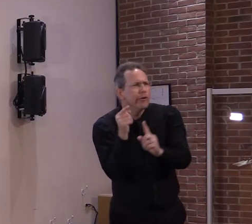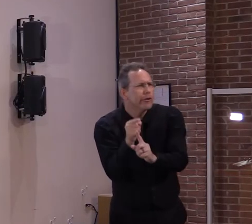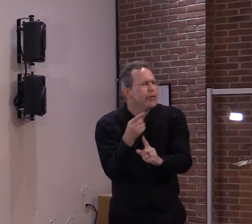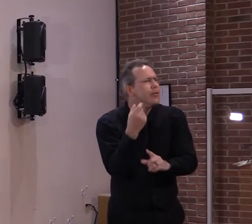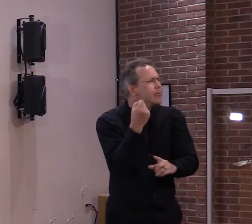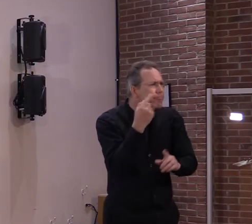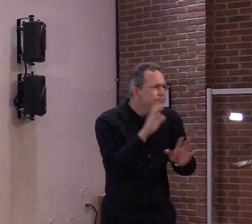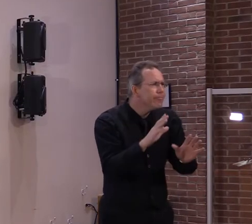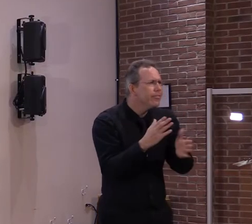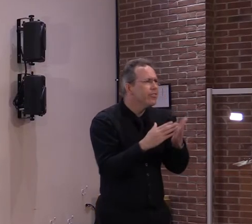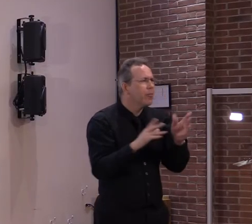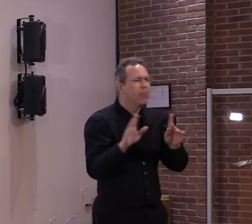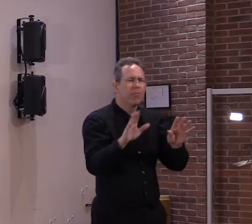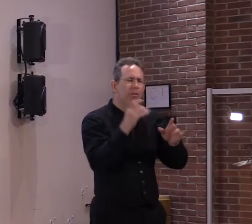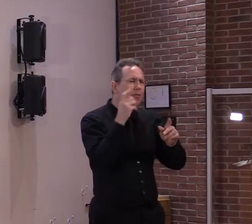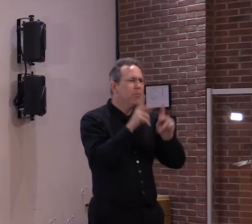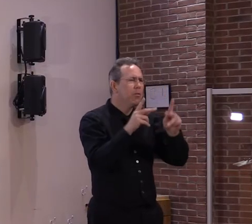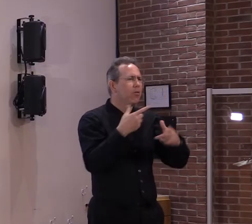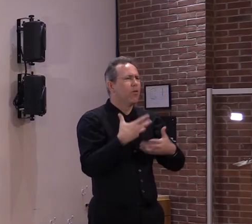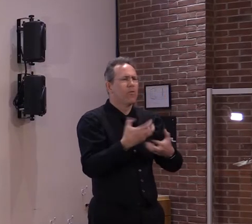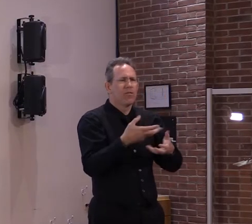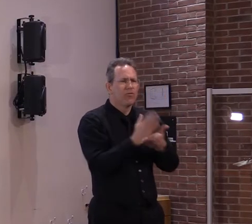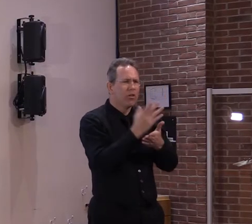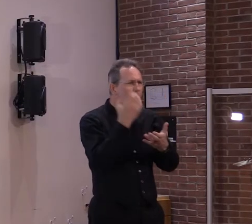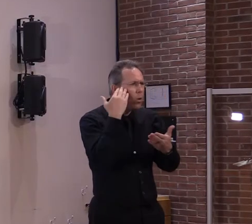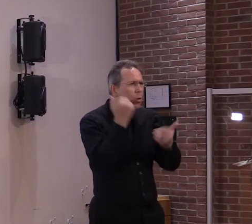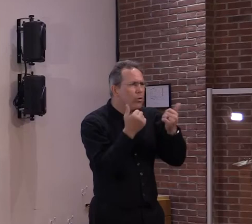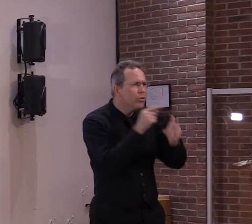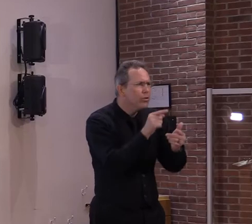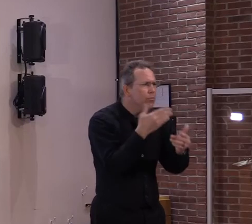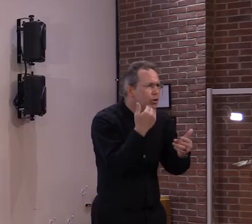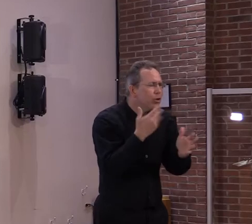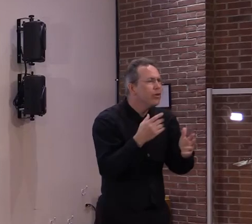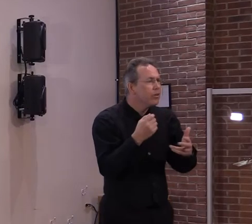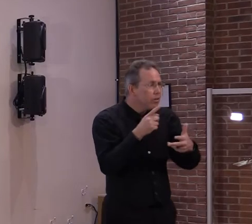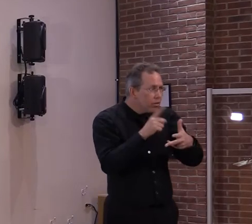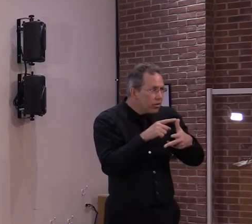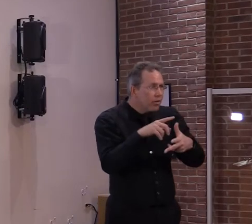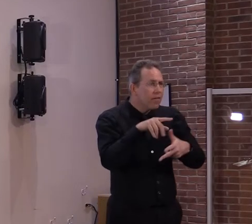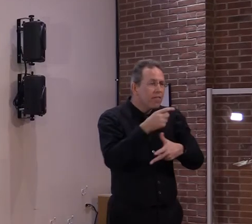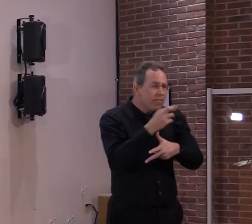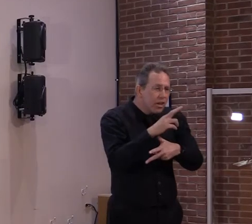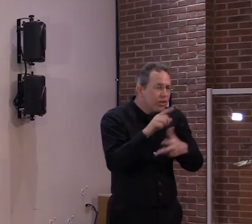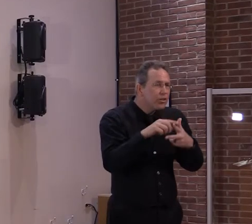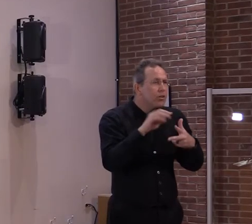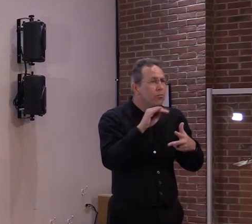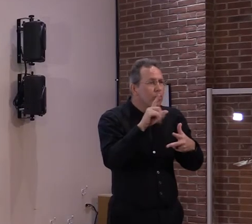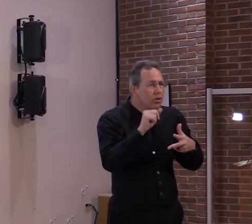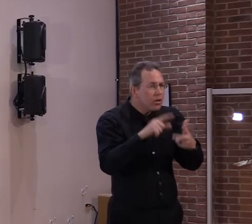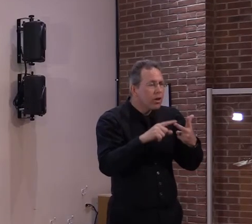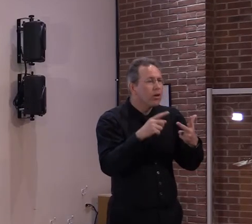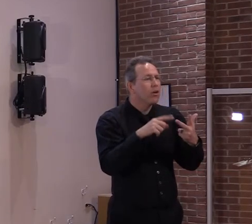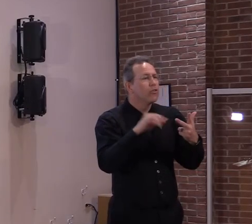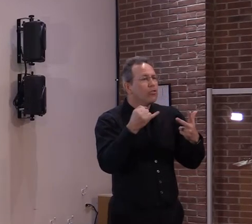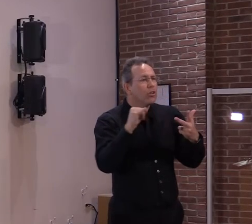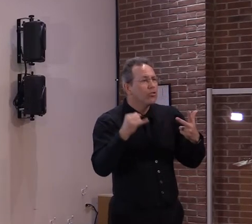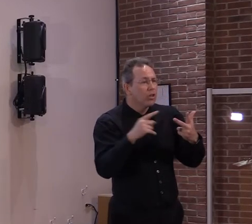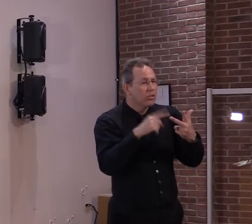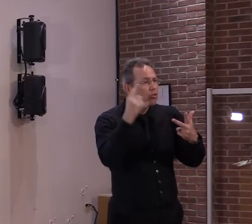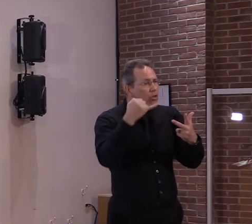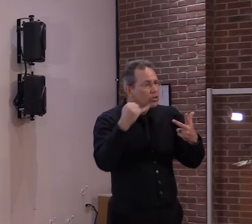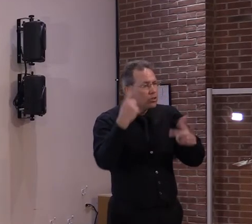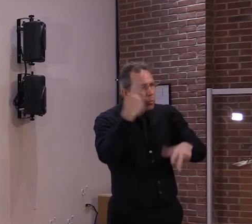tested in the original studies that allowed us to use these vaccines in the first place. So I would not want to encourage anyone